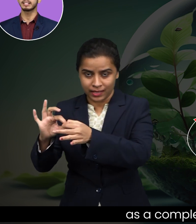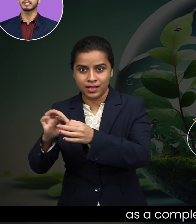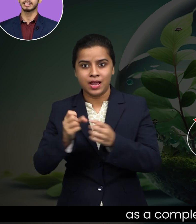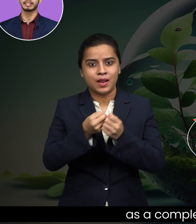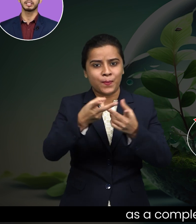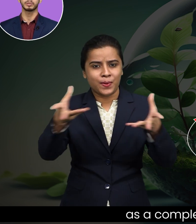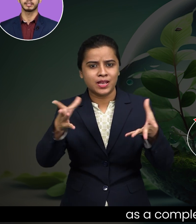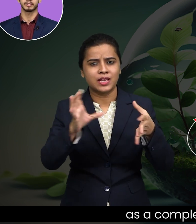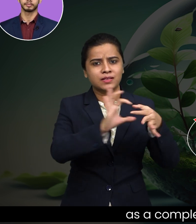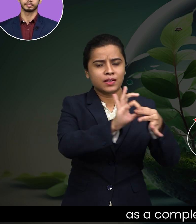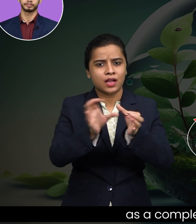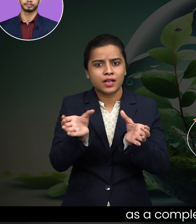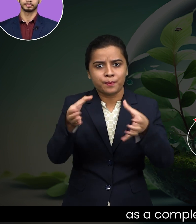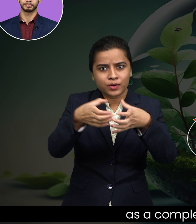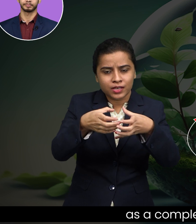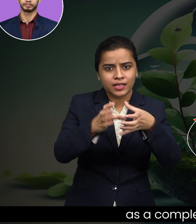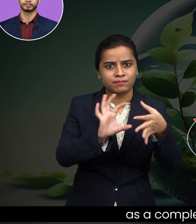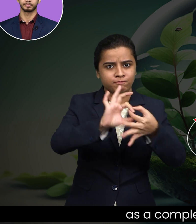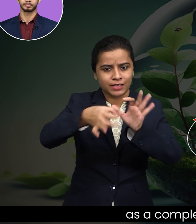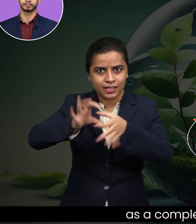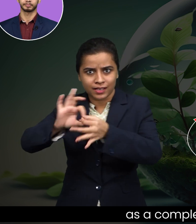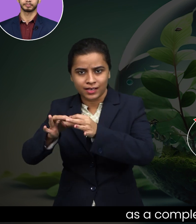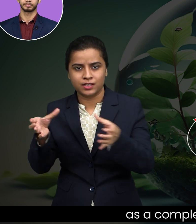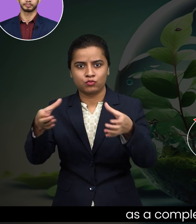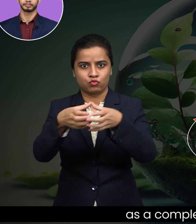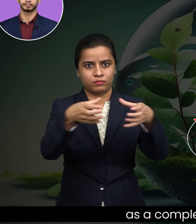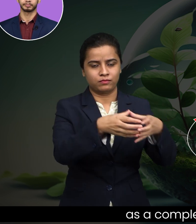complex interconnected unit.